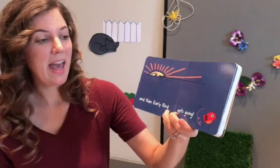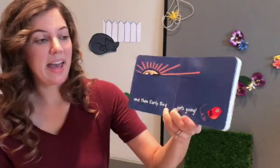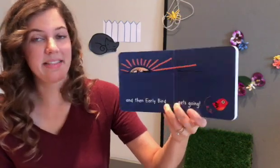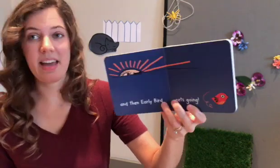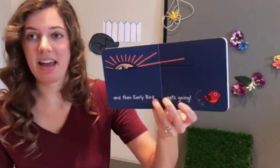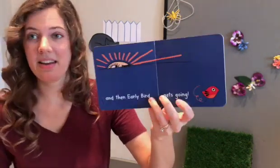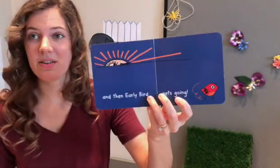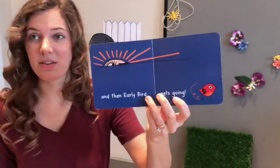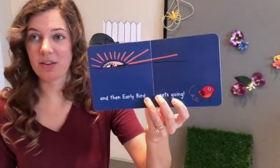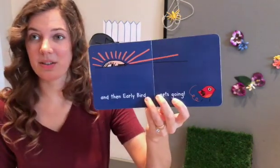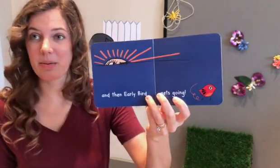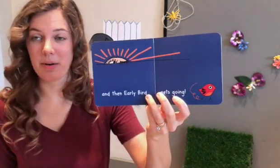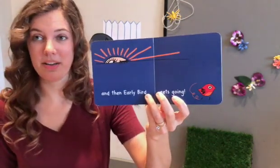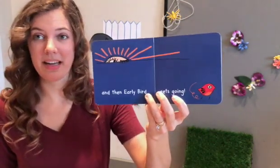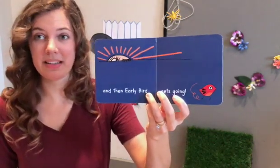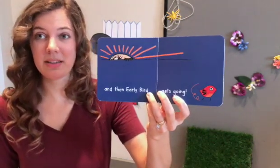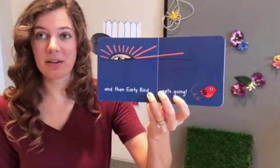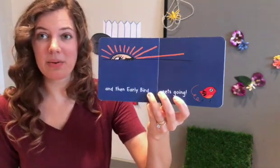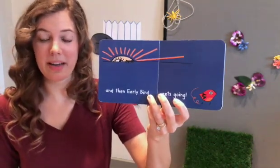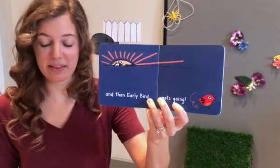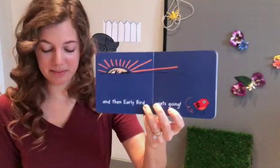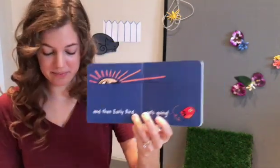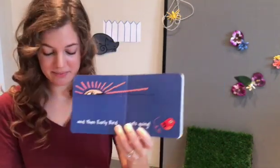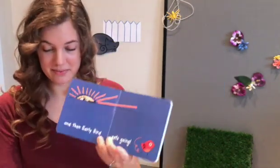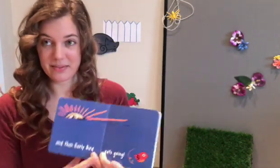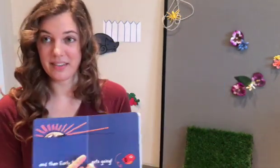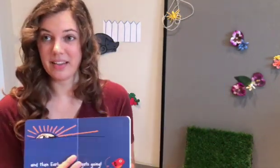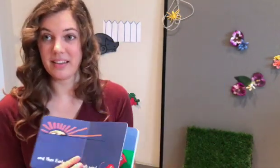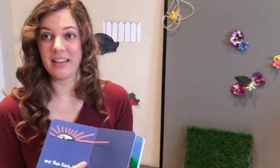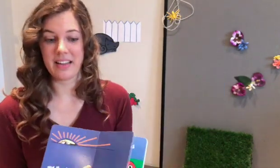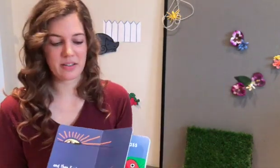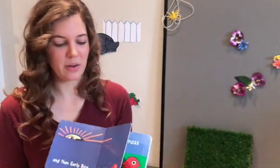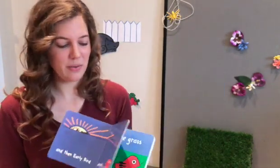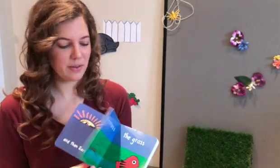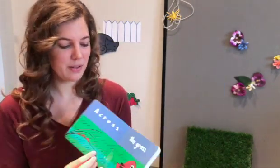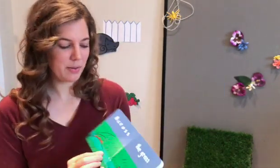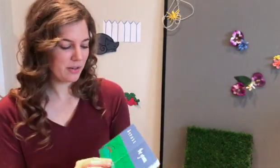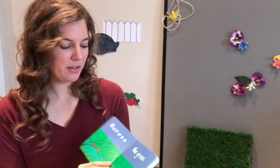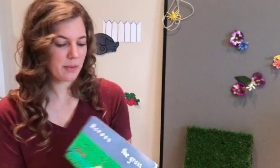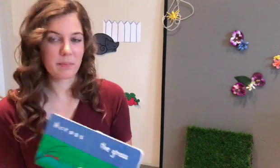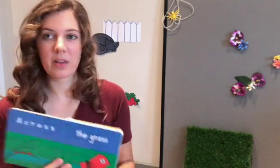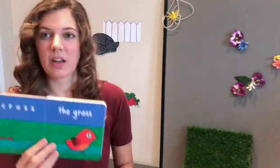And then Early Bird gets going. Let's go, Early Bird.